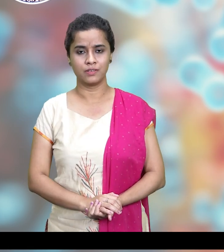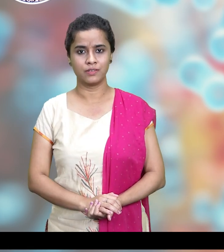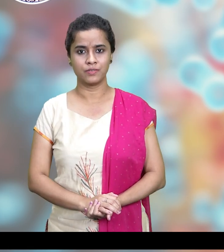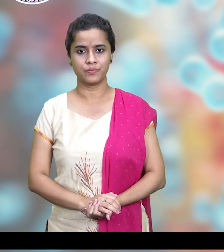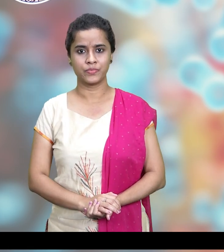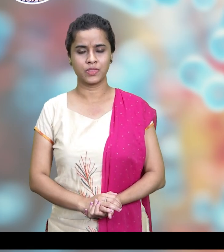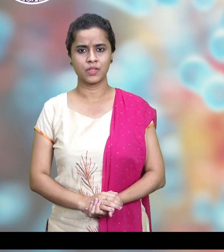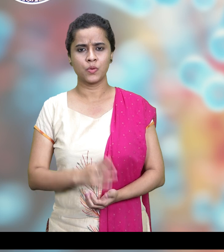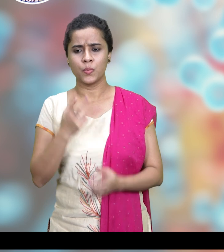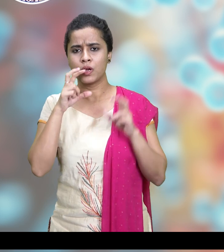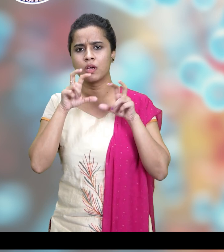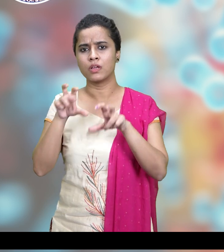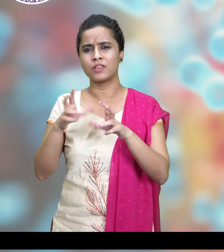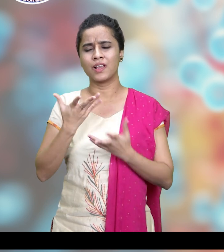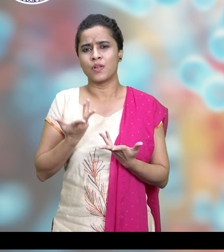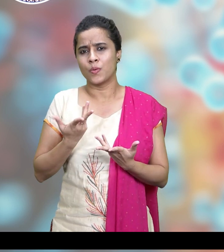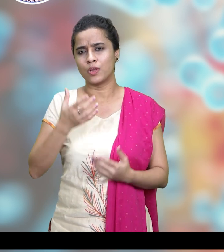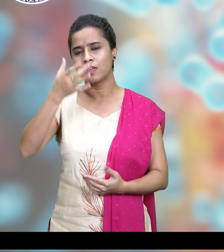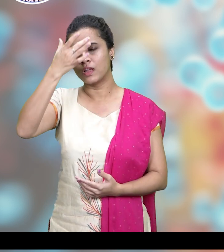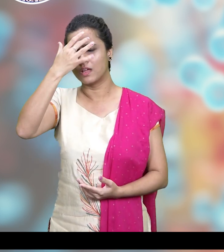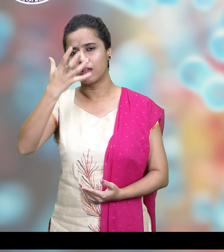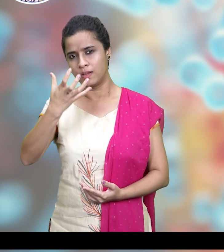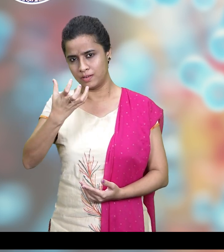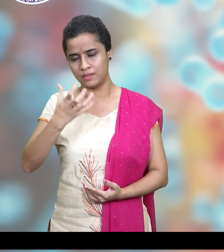we will observe headaches,